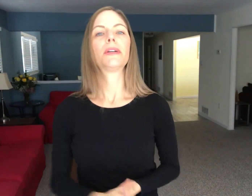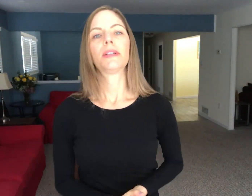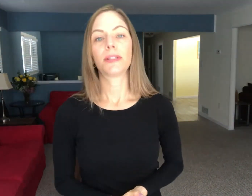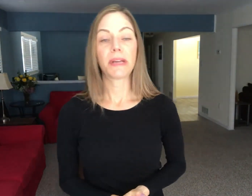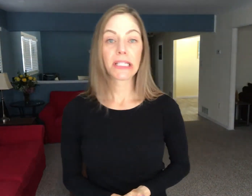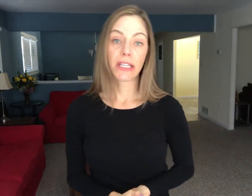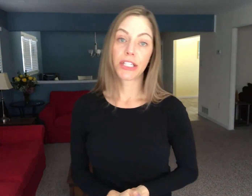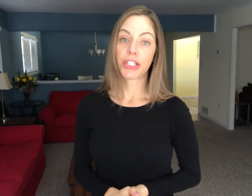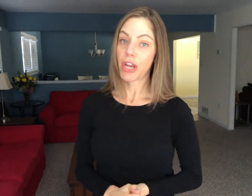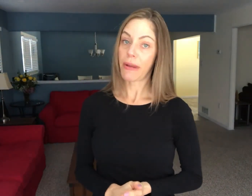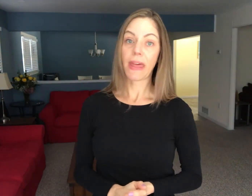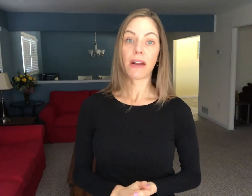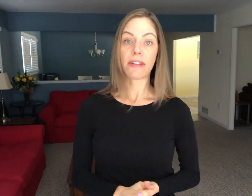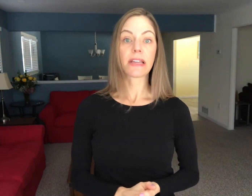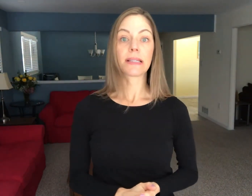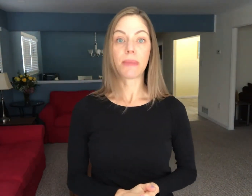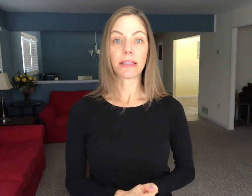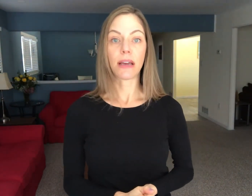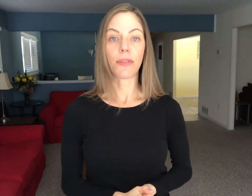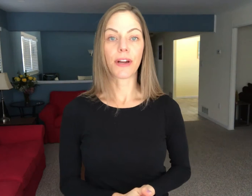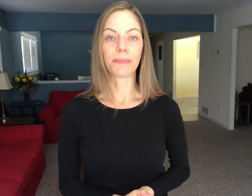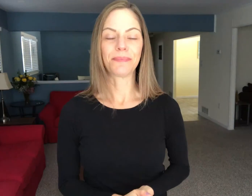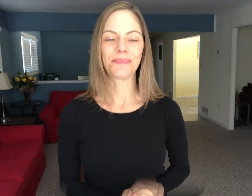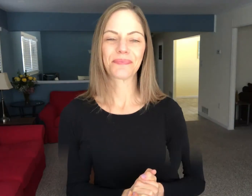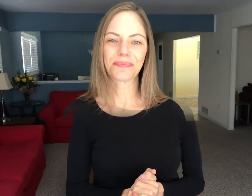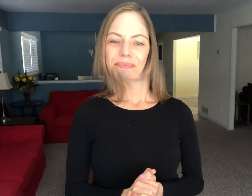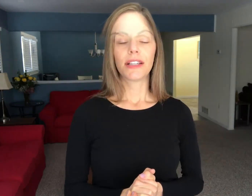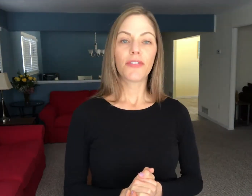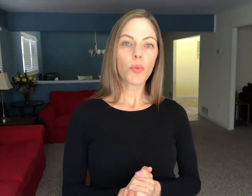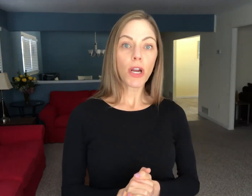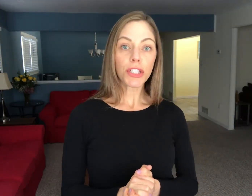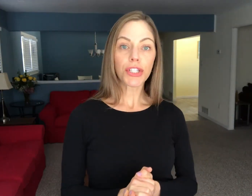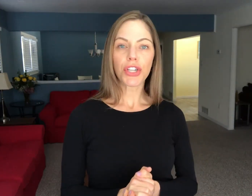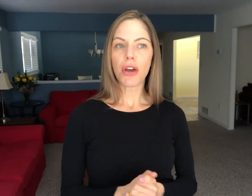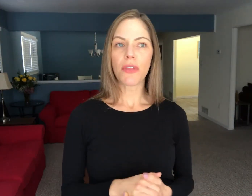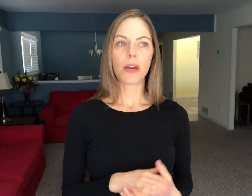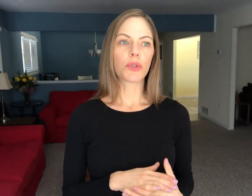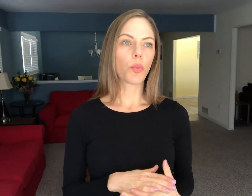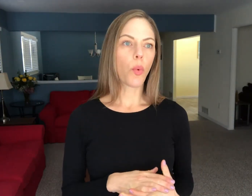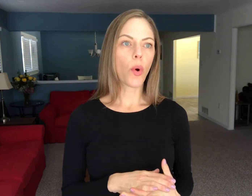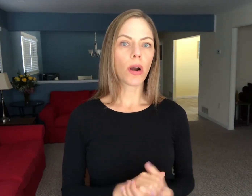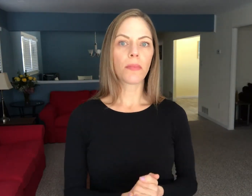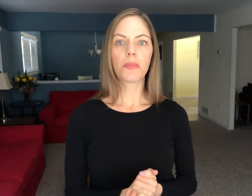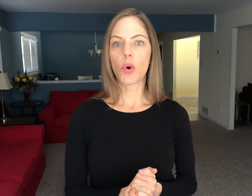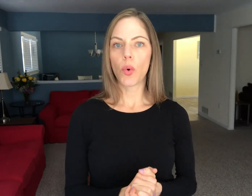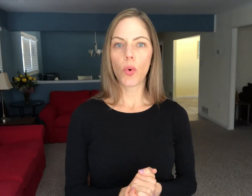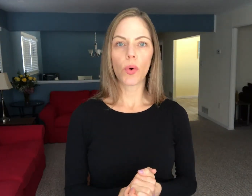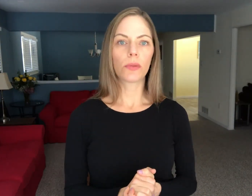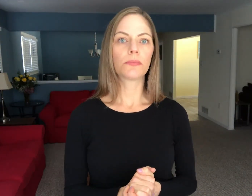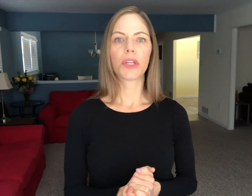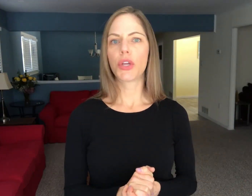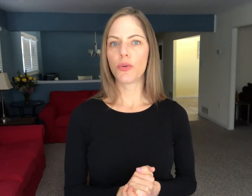it's basically just showing that everything's a mess out there. If you wanted to show that it was warm, cool,